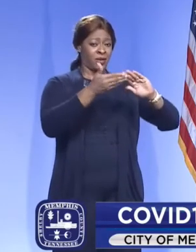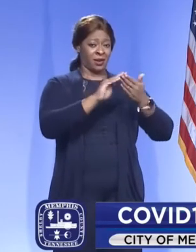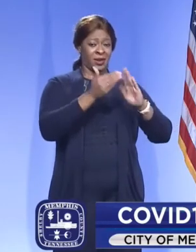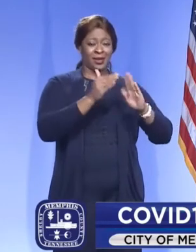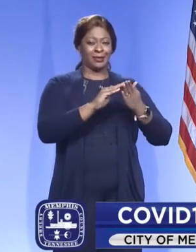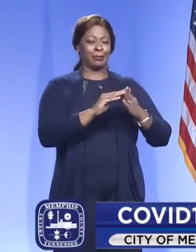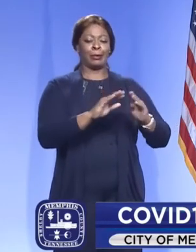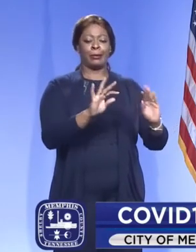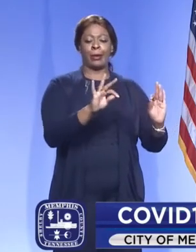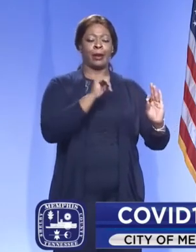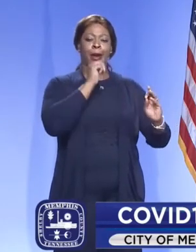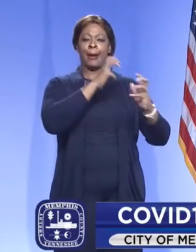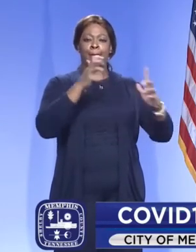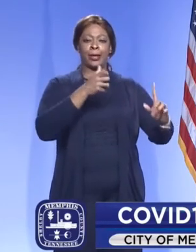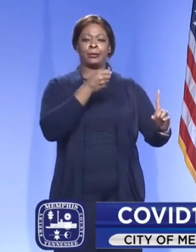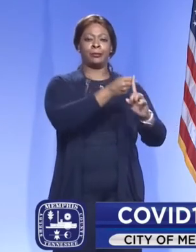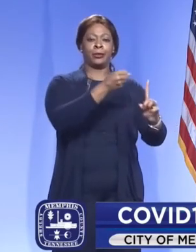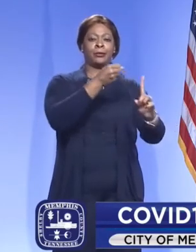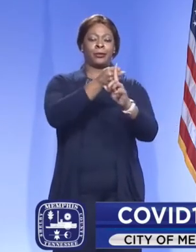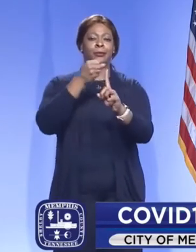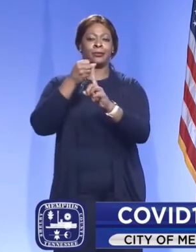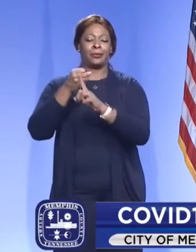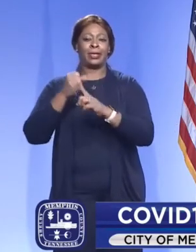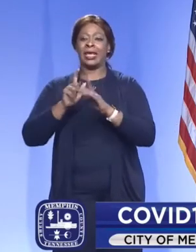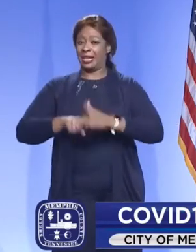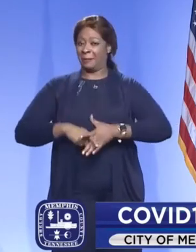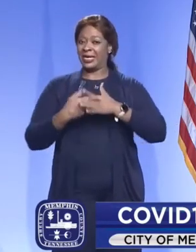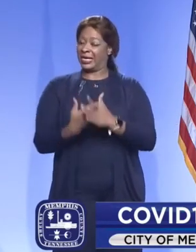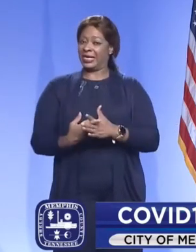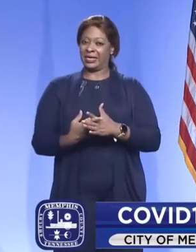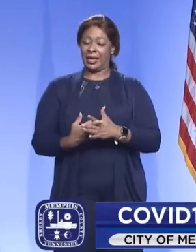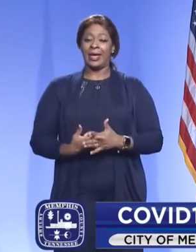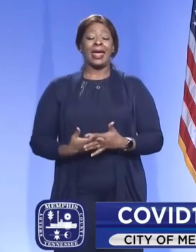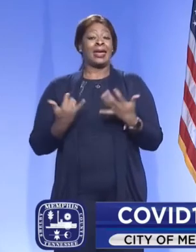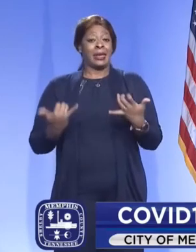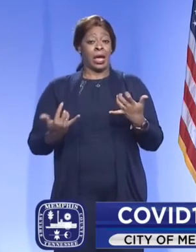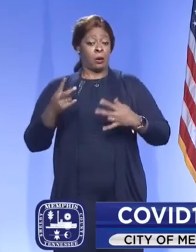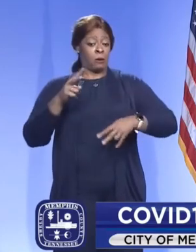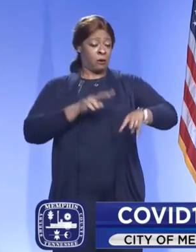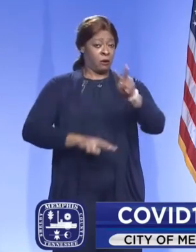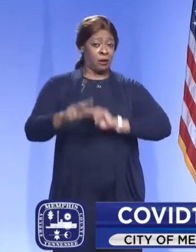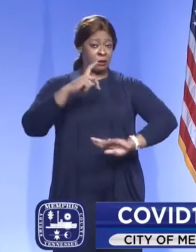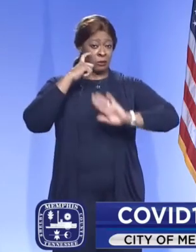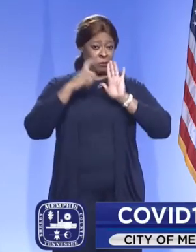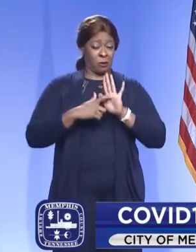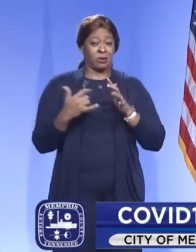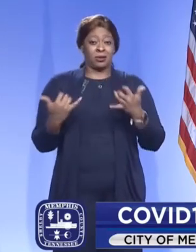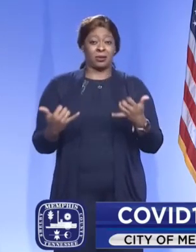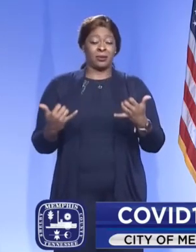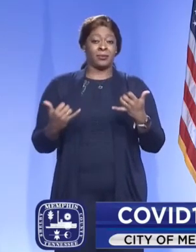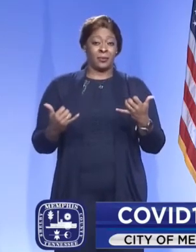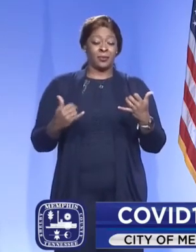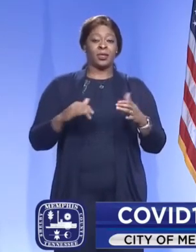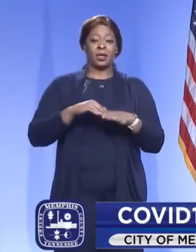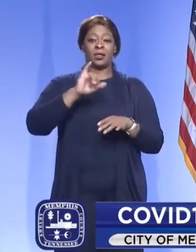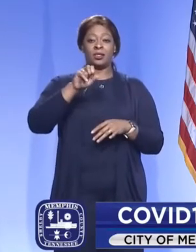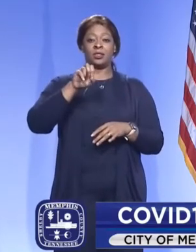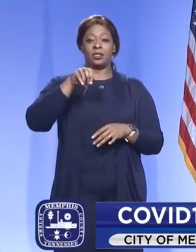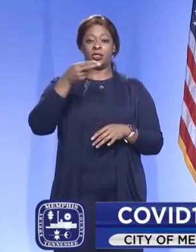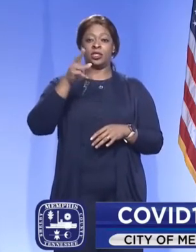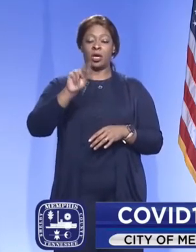big cities first: Knoxville, Chattanooga, Nashville, Memphis, Jackson,